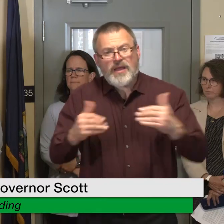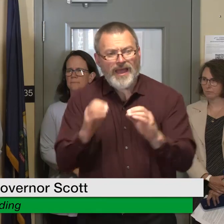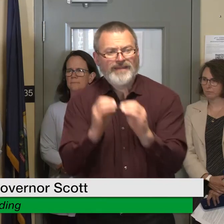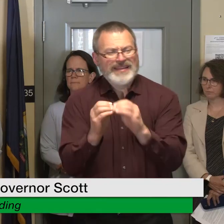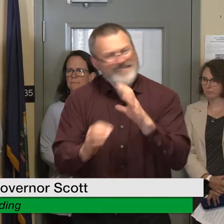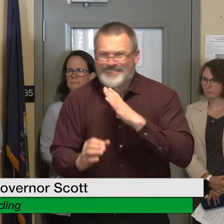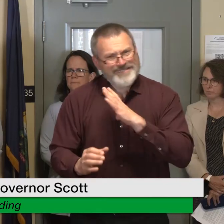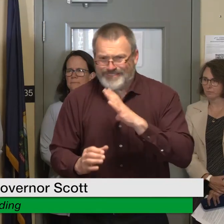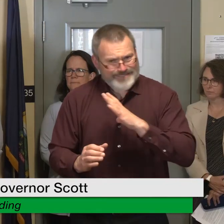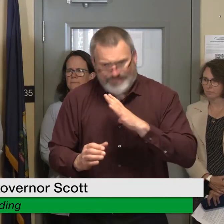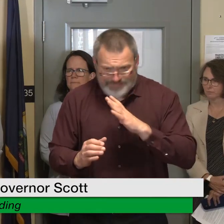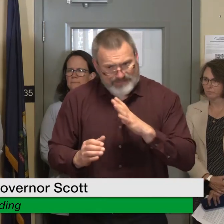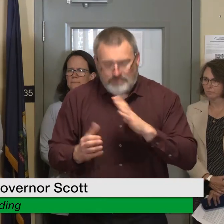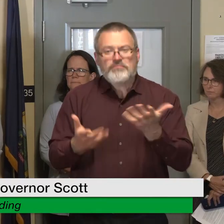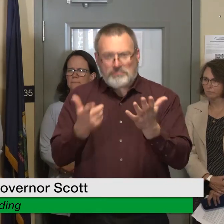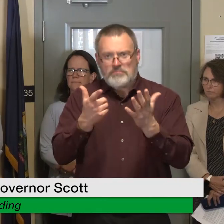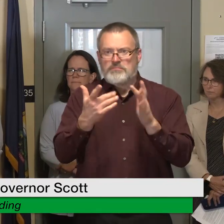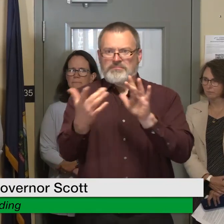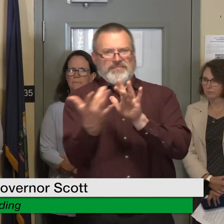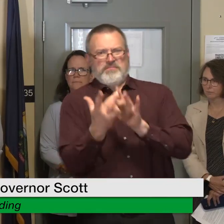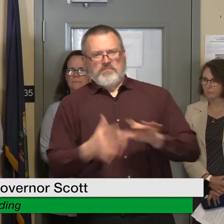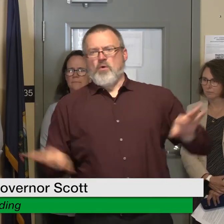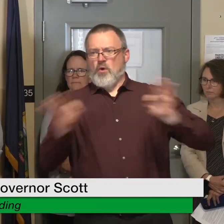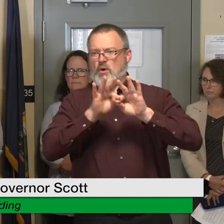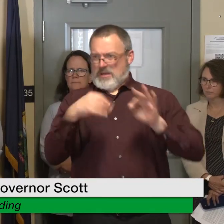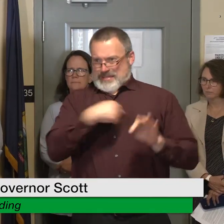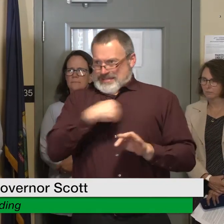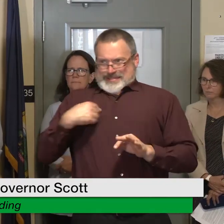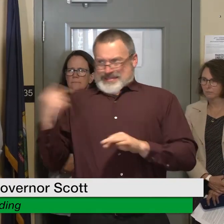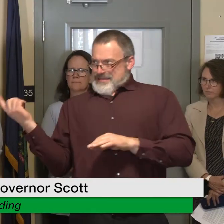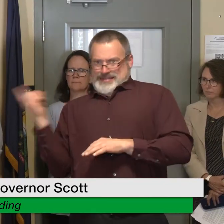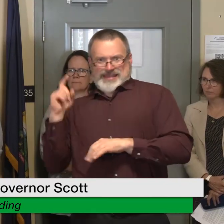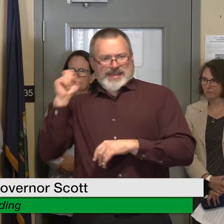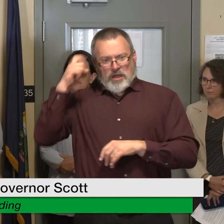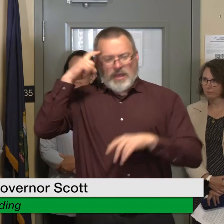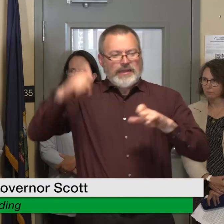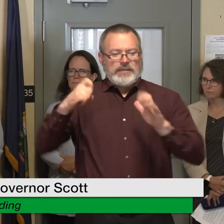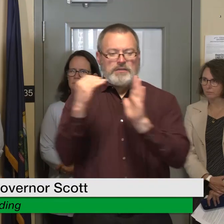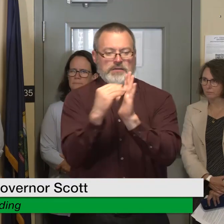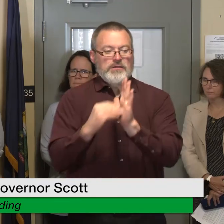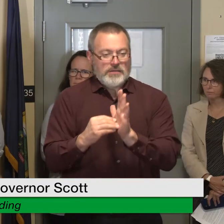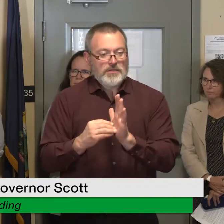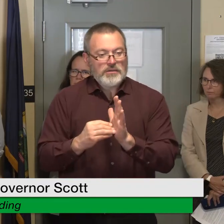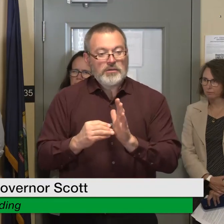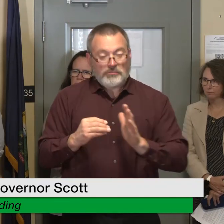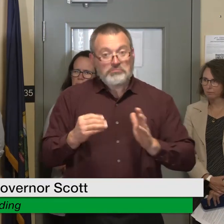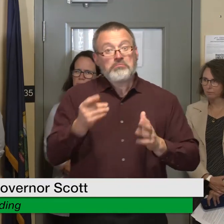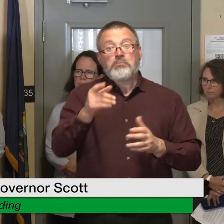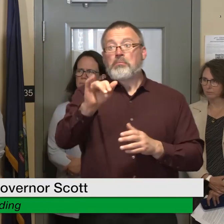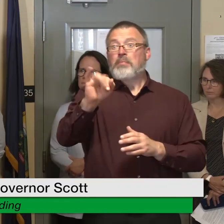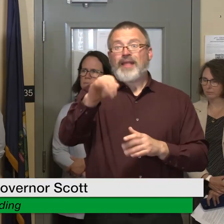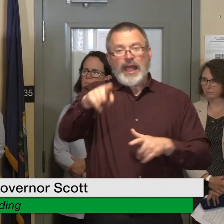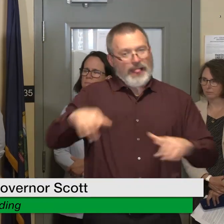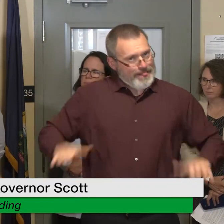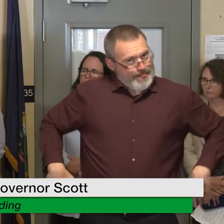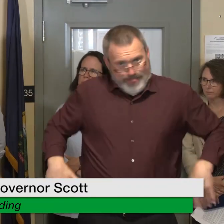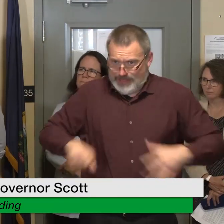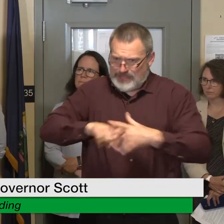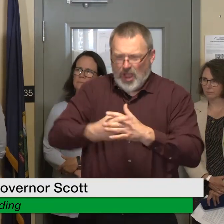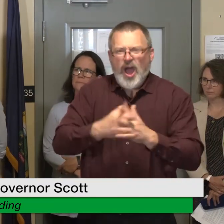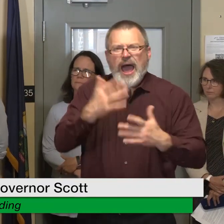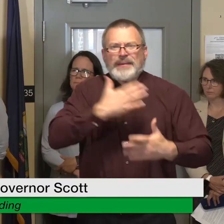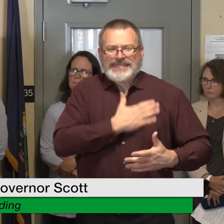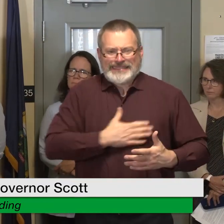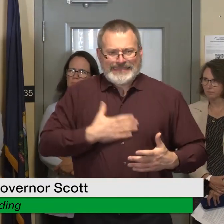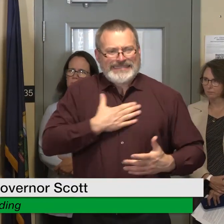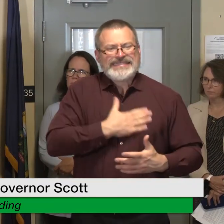report. If you haven't already started cleaning up, please do so. Start cleaning up immediately. We want to prevent the impact of